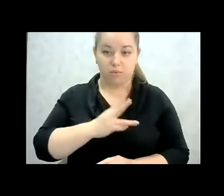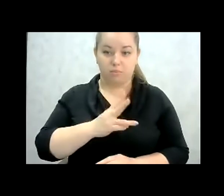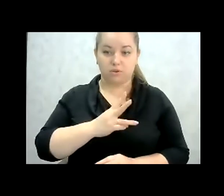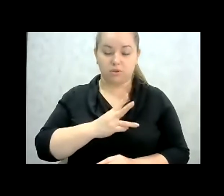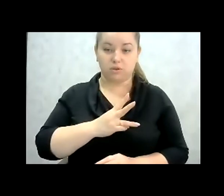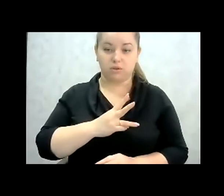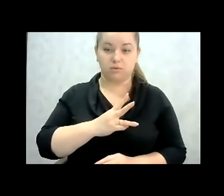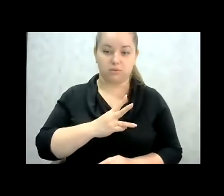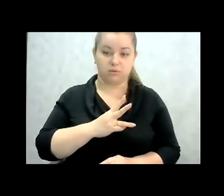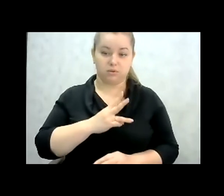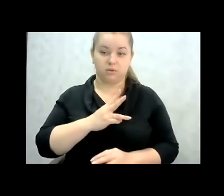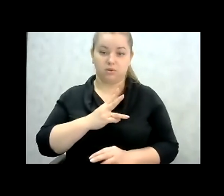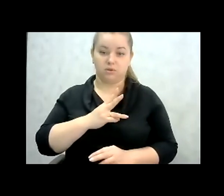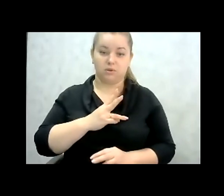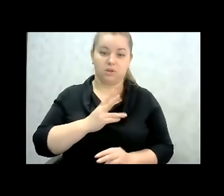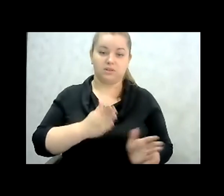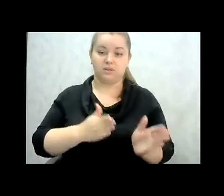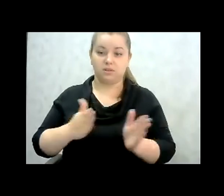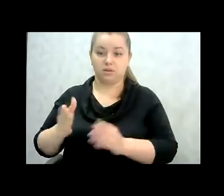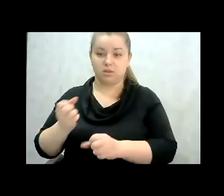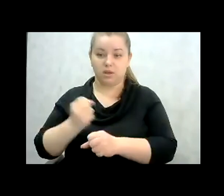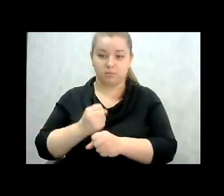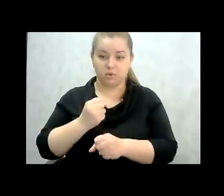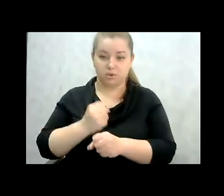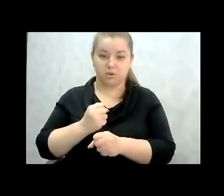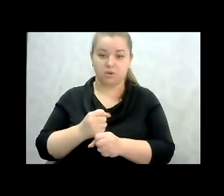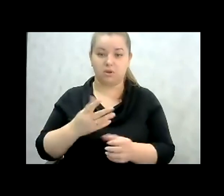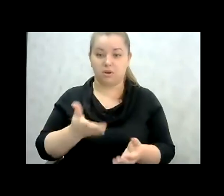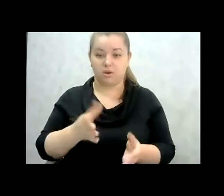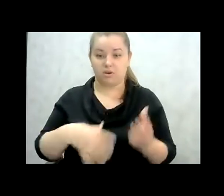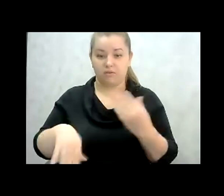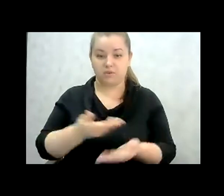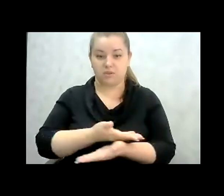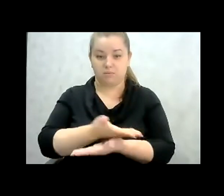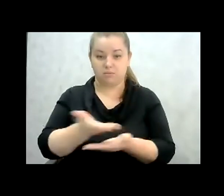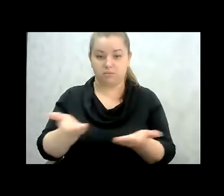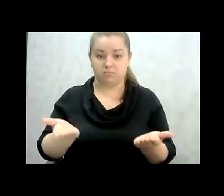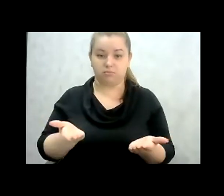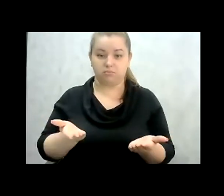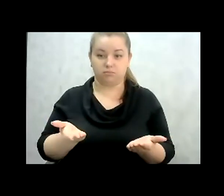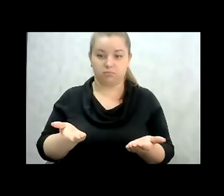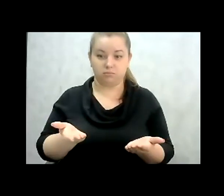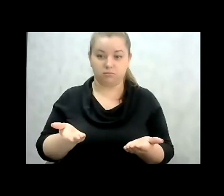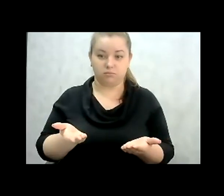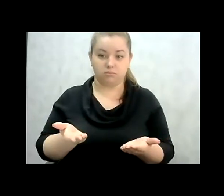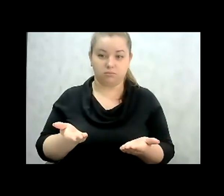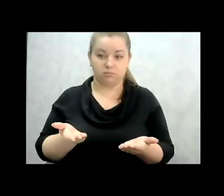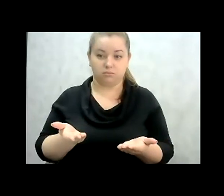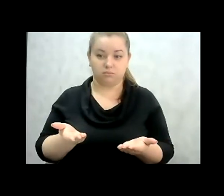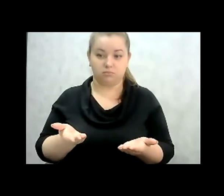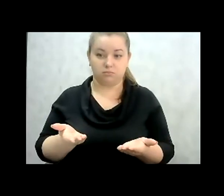attention, and I wish effective proceedings to all of us.